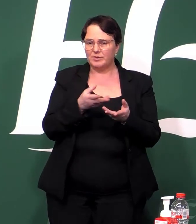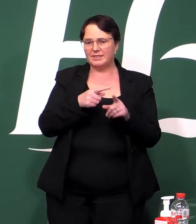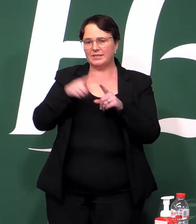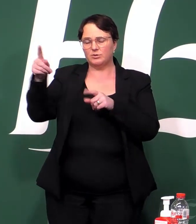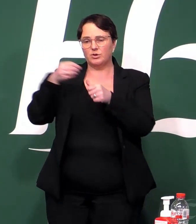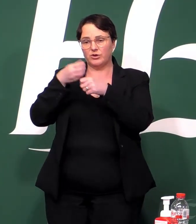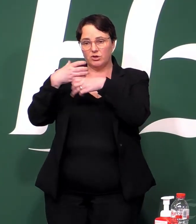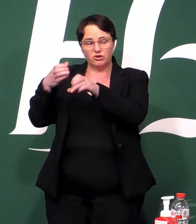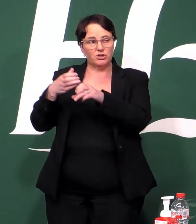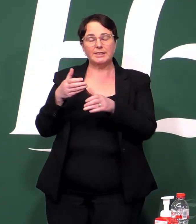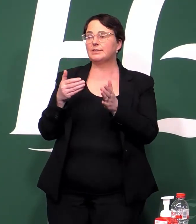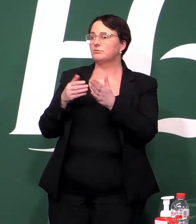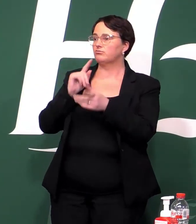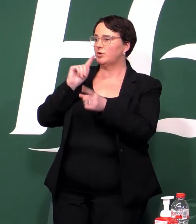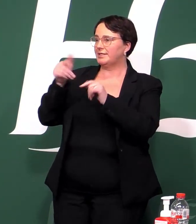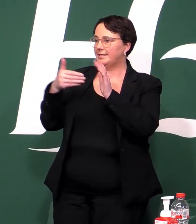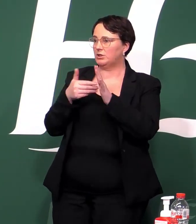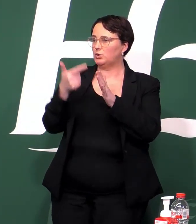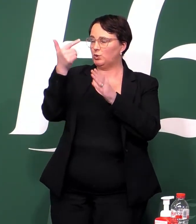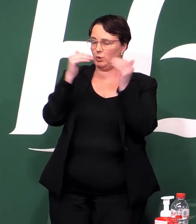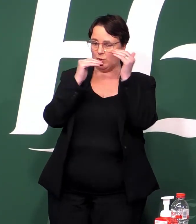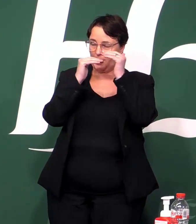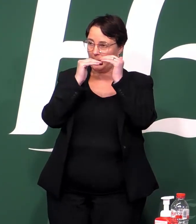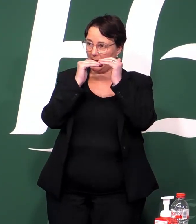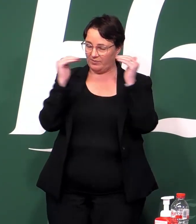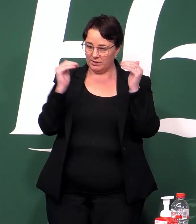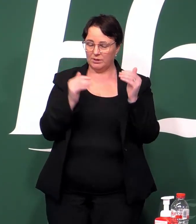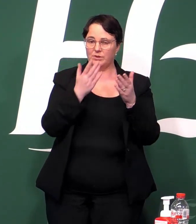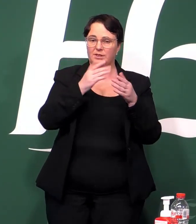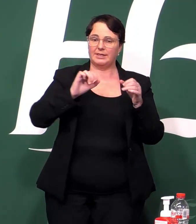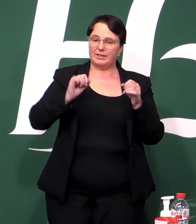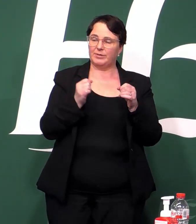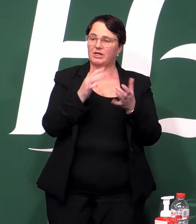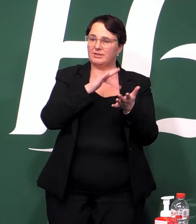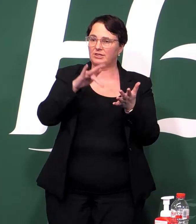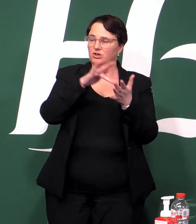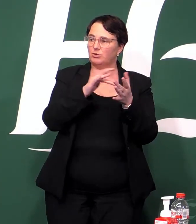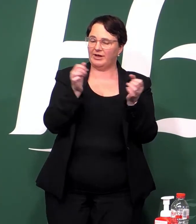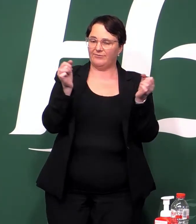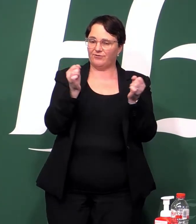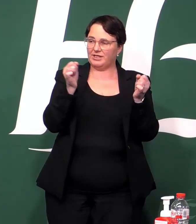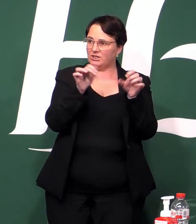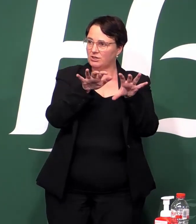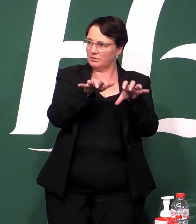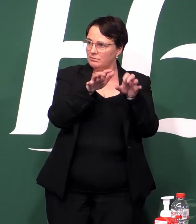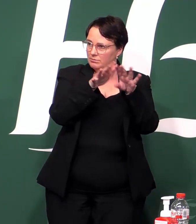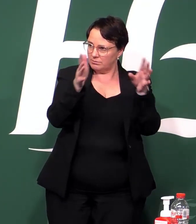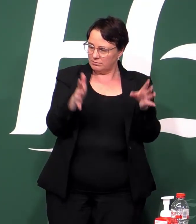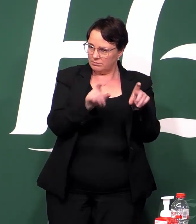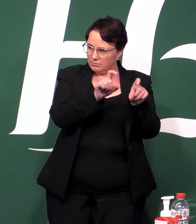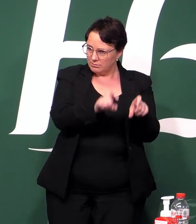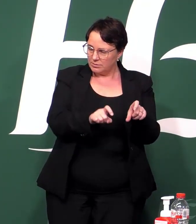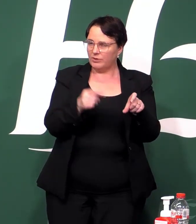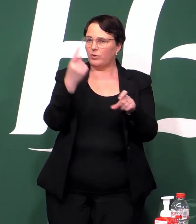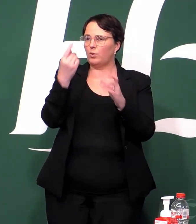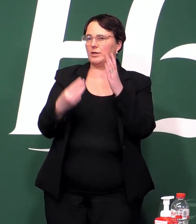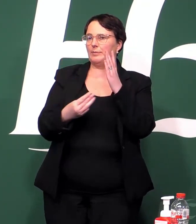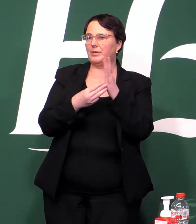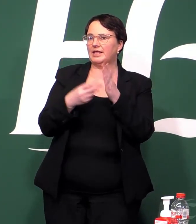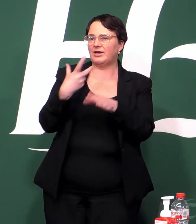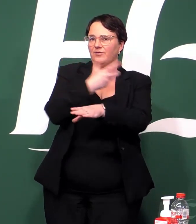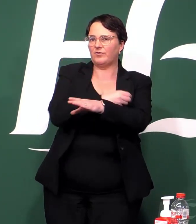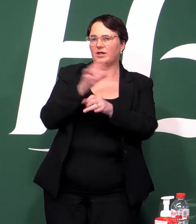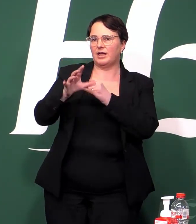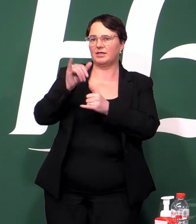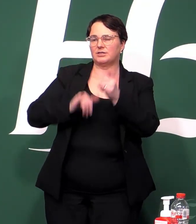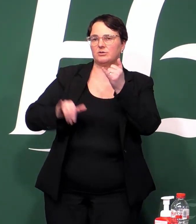different levels, I suppose. So there's those vaccines that we hold in our central freezers, and those that we've government redistributed. I think nearly 1 million vaccines last year to